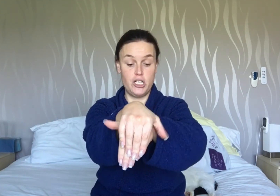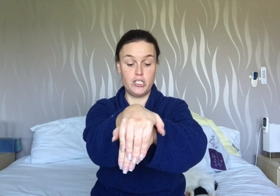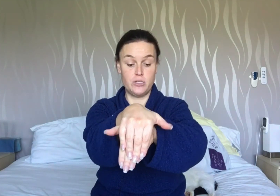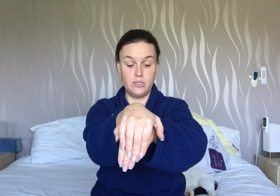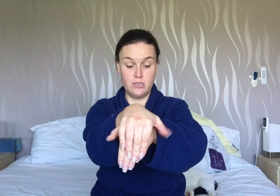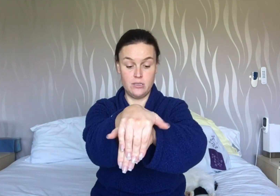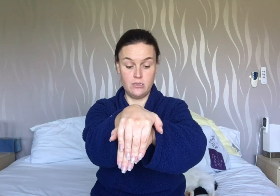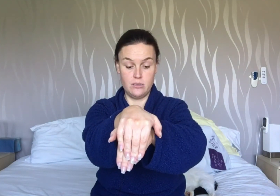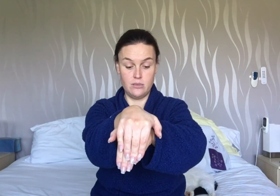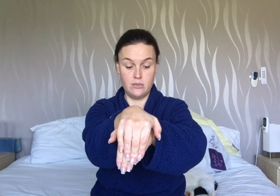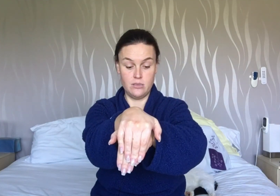Turtle.